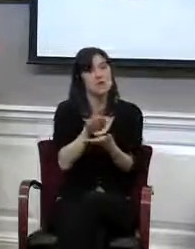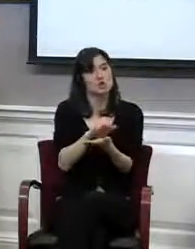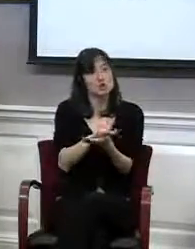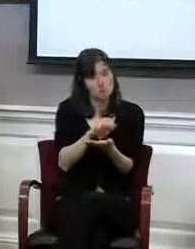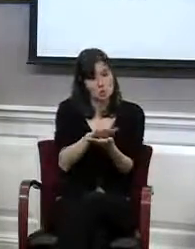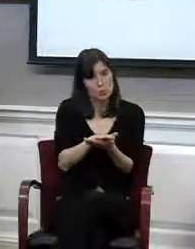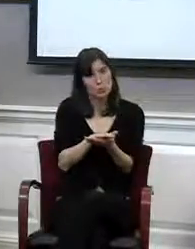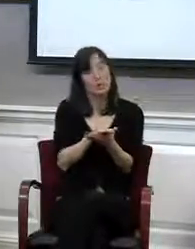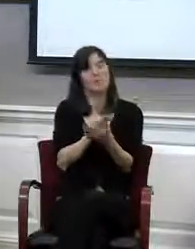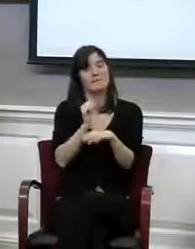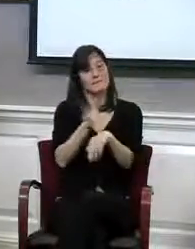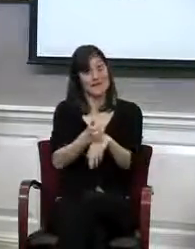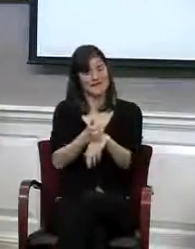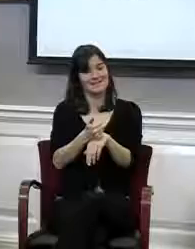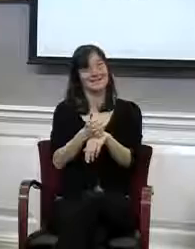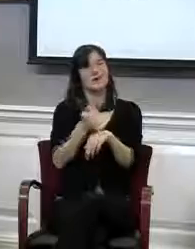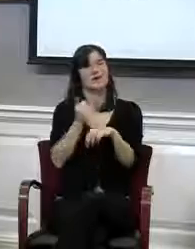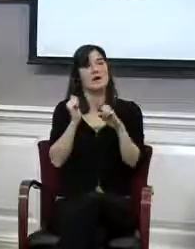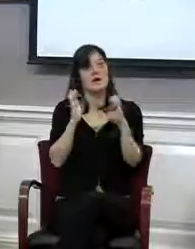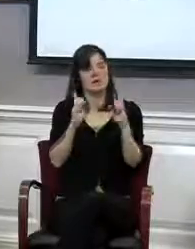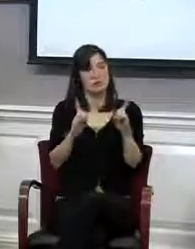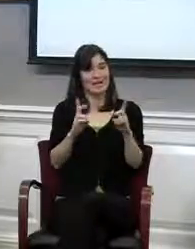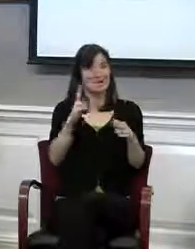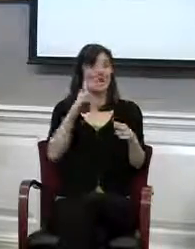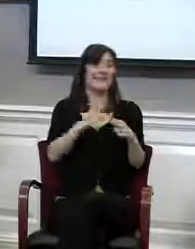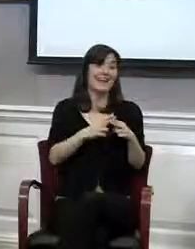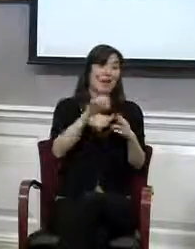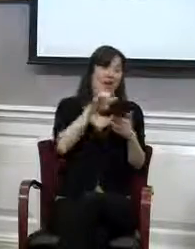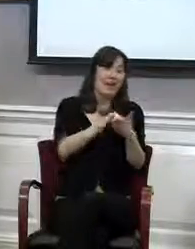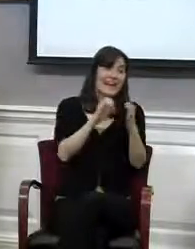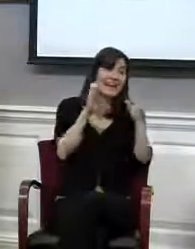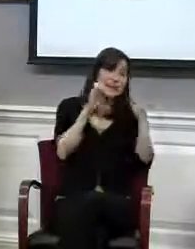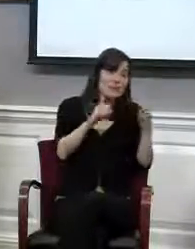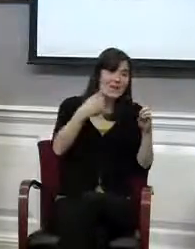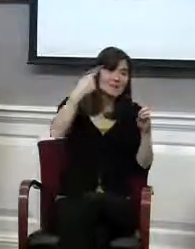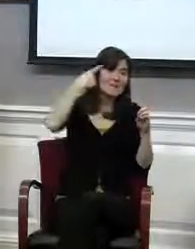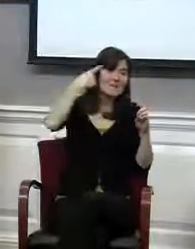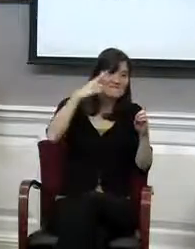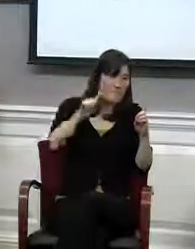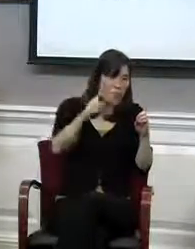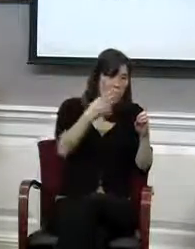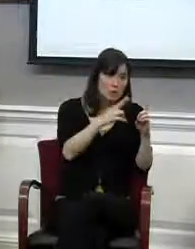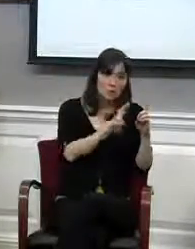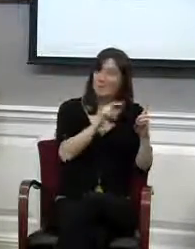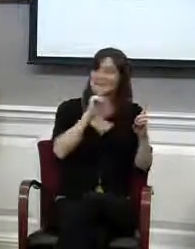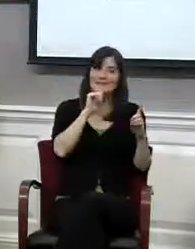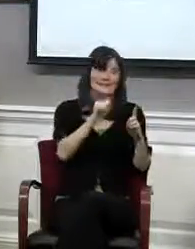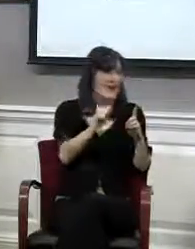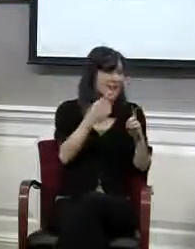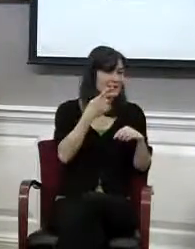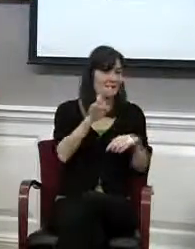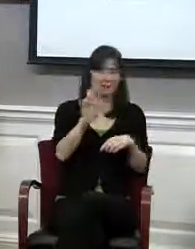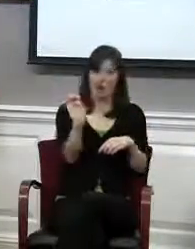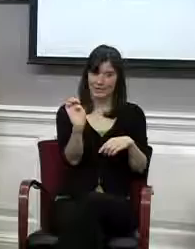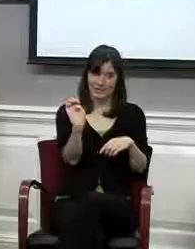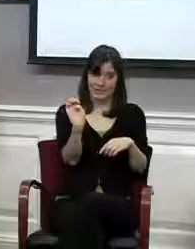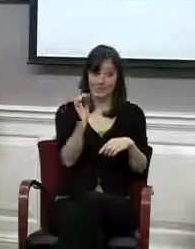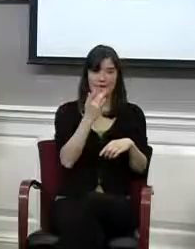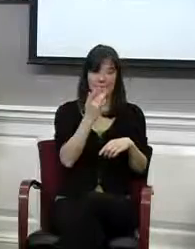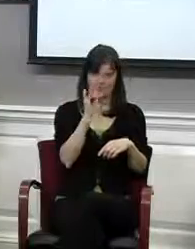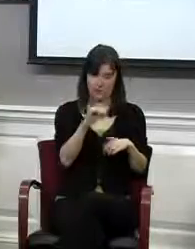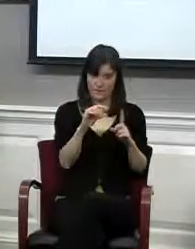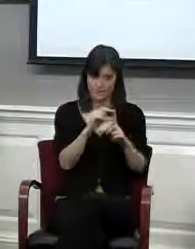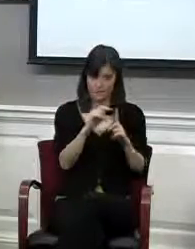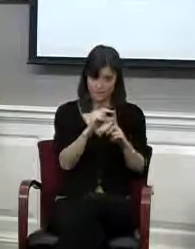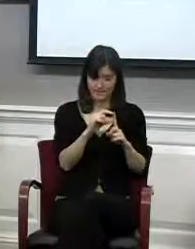human rights rather than human rights education because they feel like it's a more active term. For some human rights NGOs, school-based